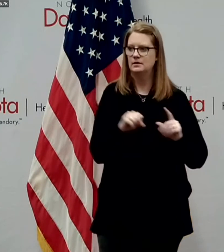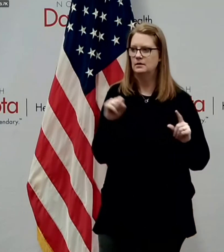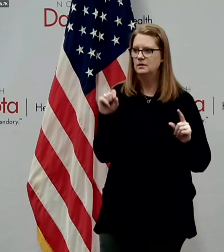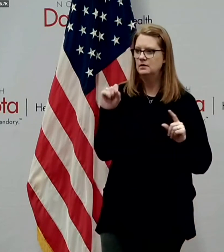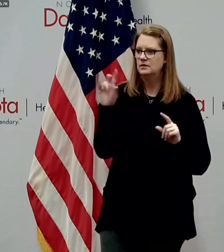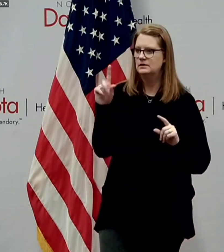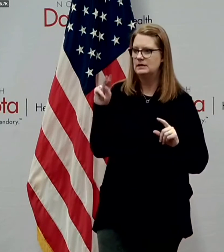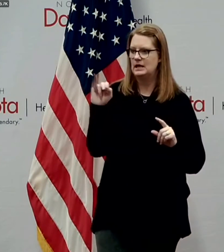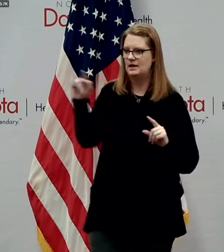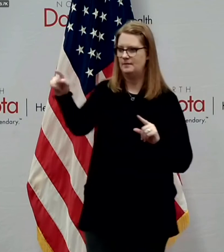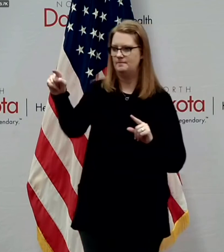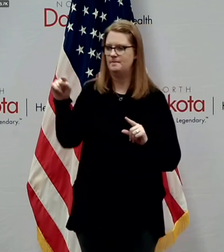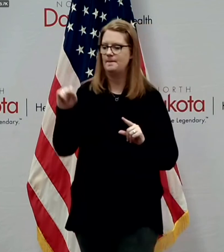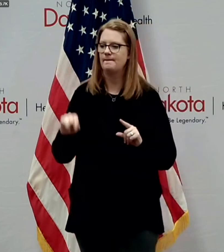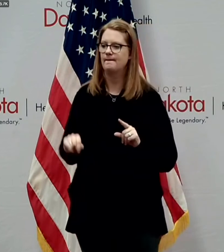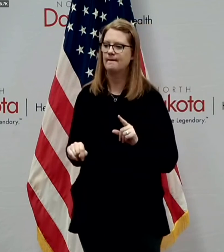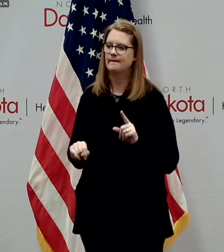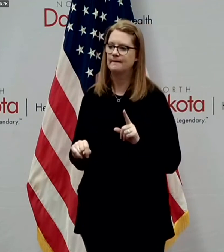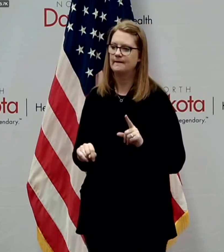Yes, Danny.